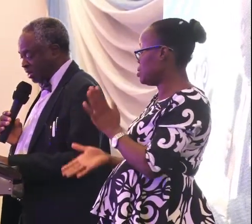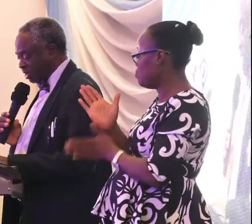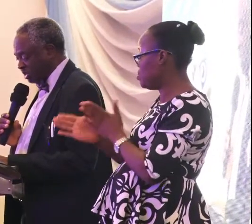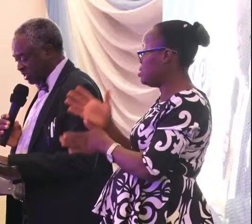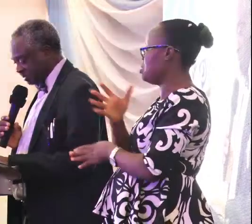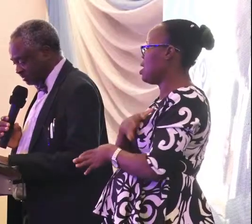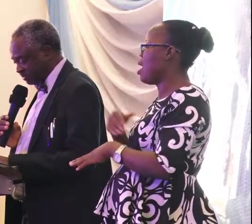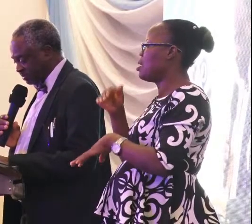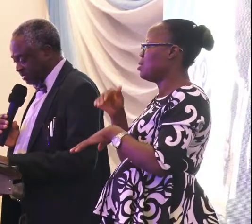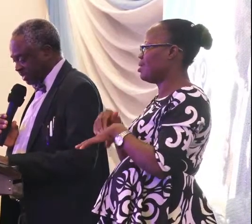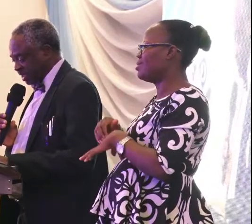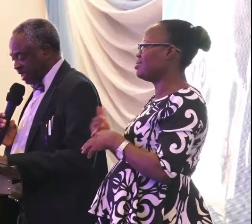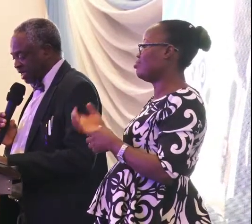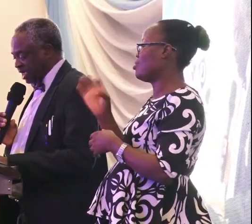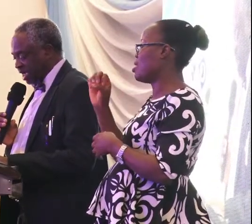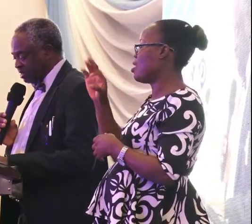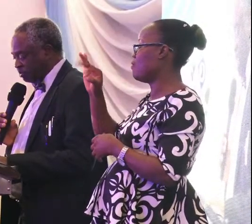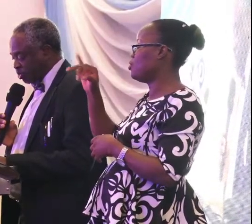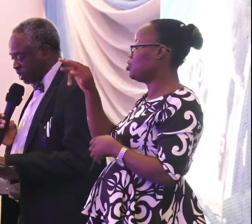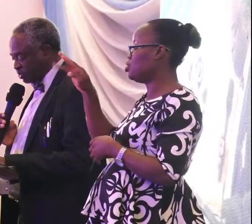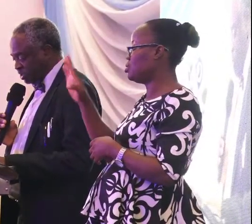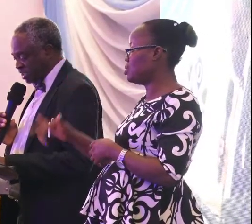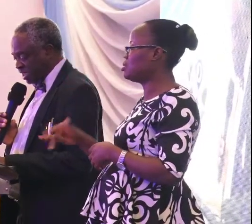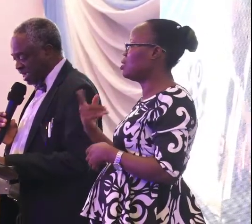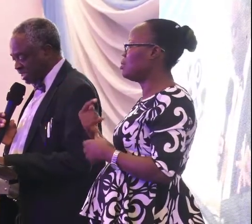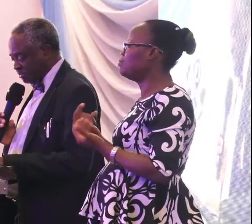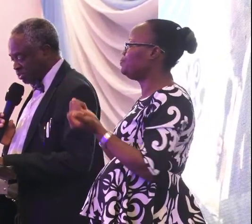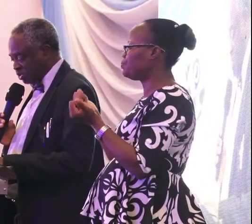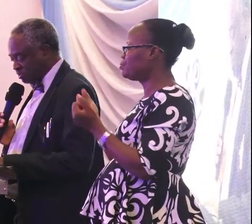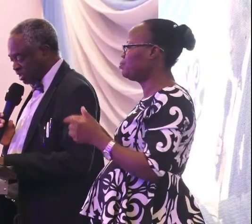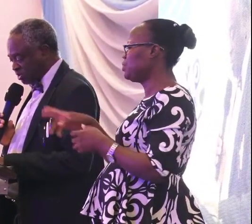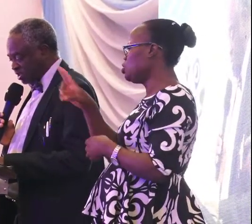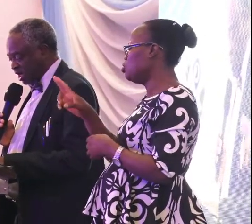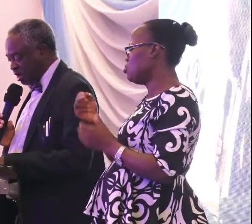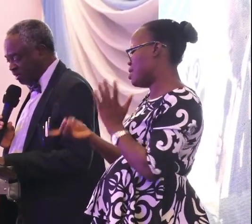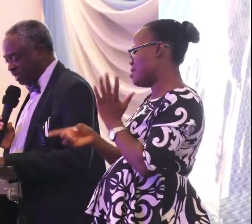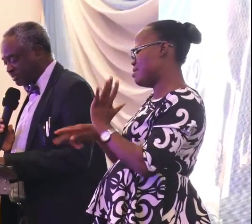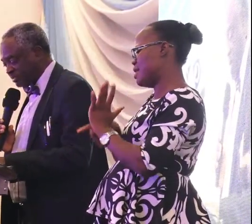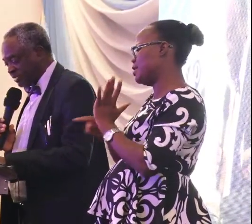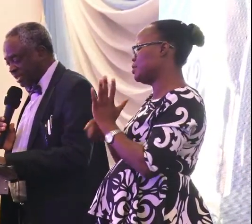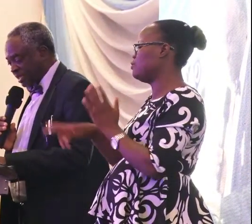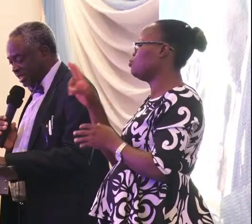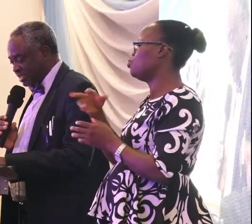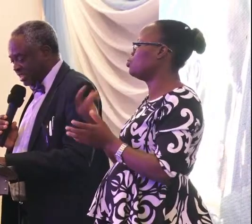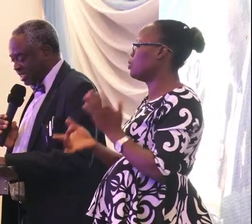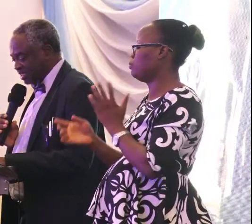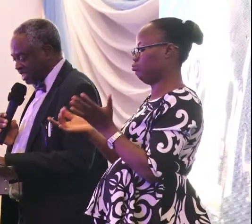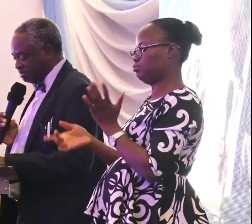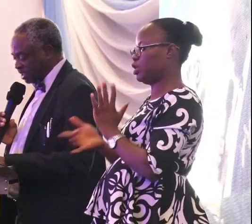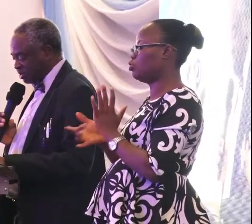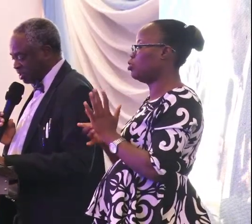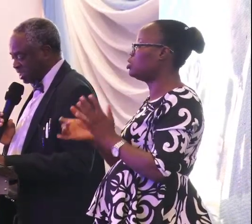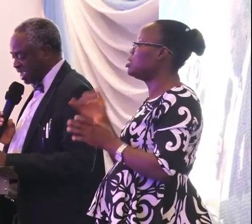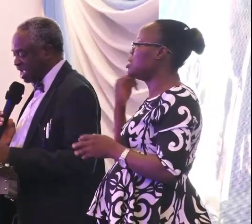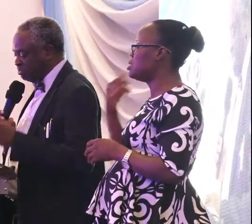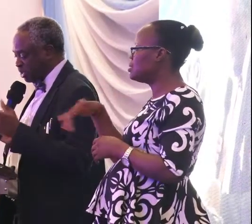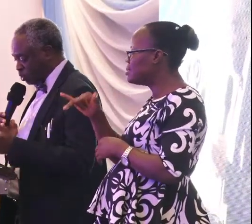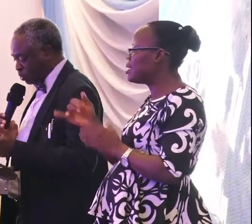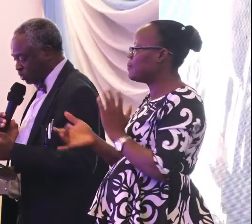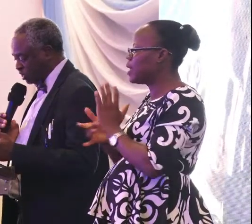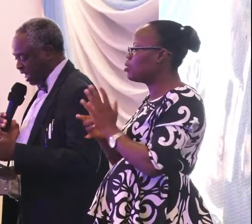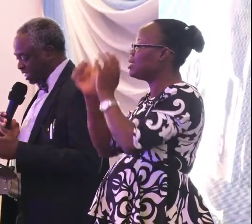and anonymity. The counterpoise to this, a negative use of technology, however, is that the same technology